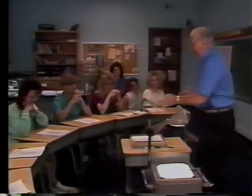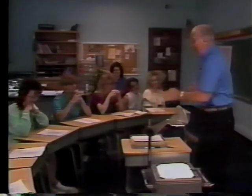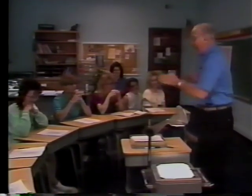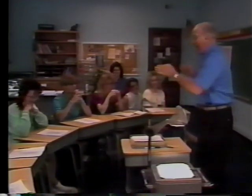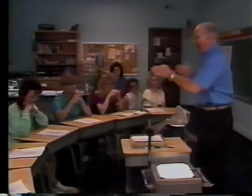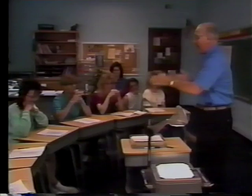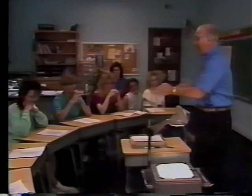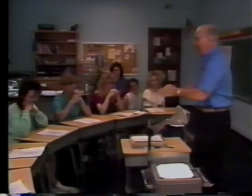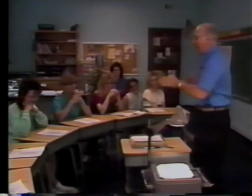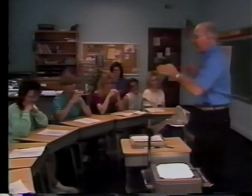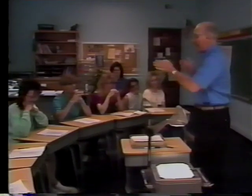And